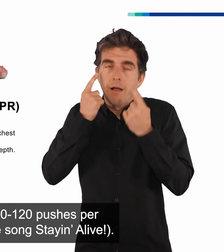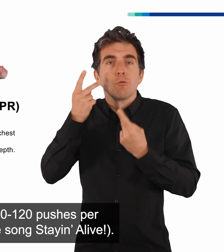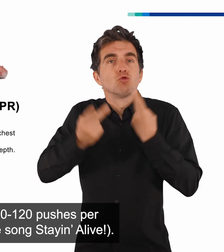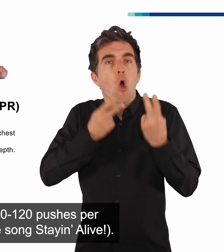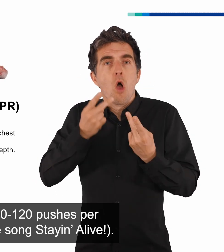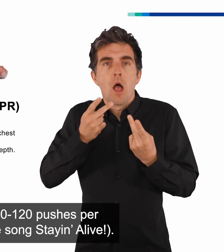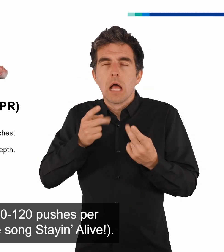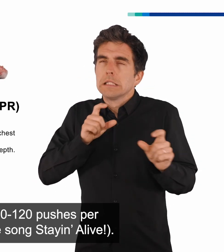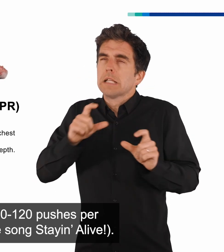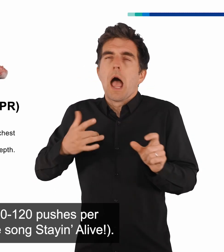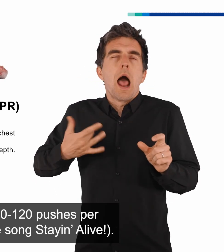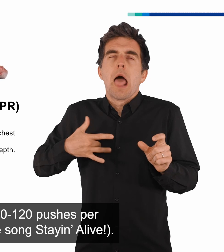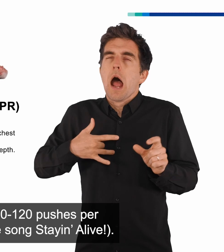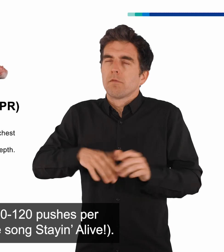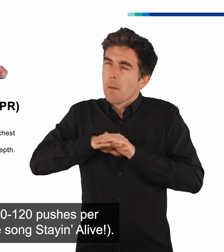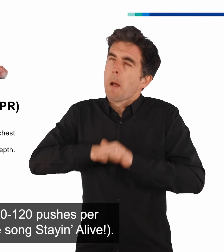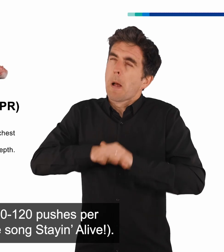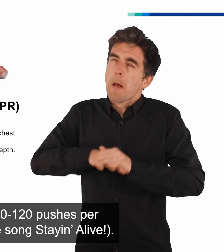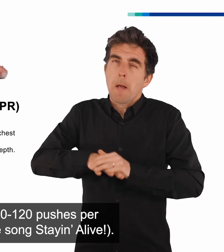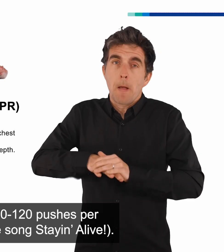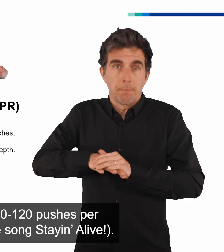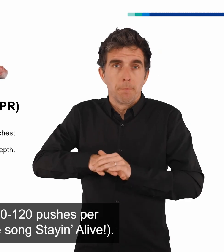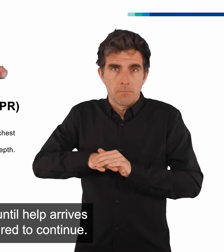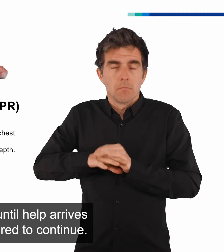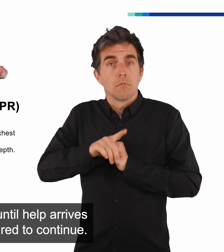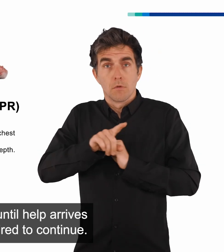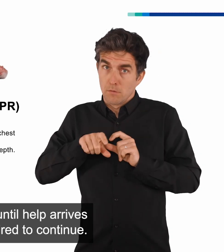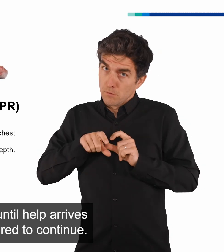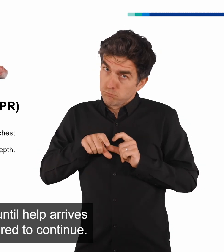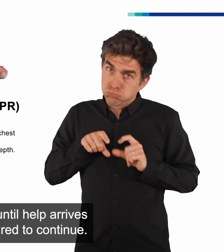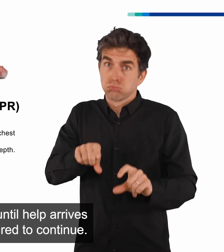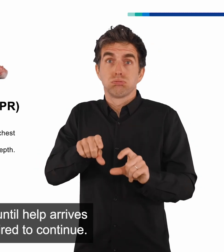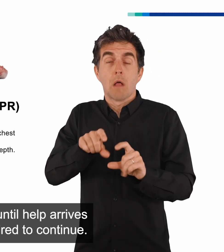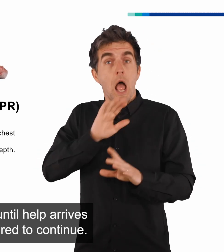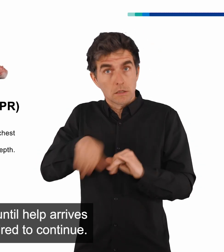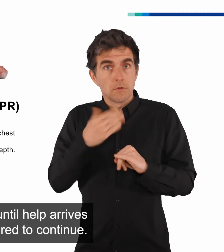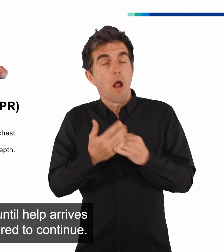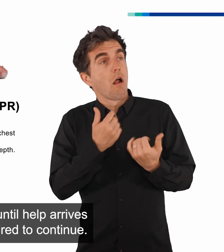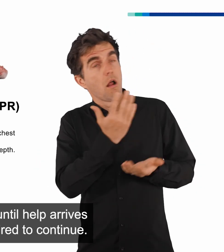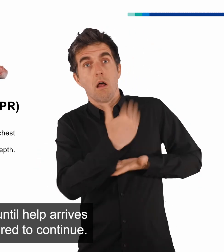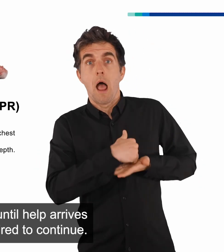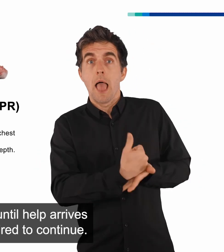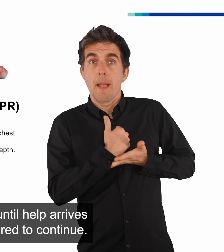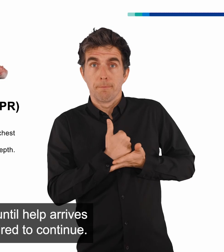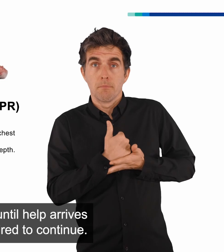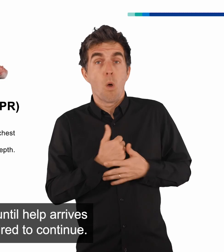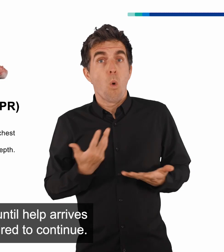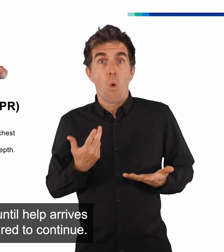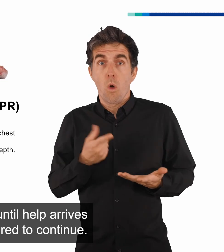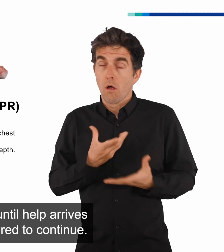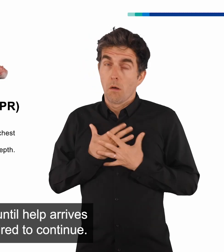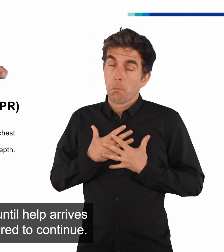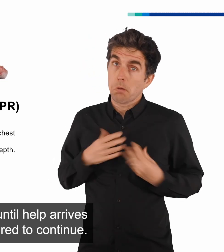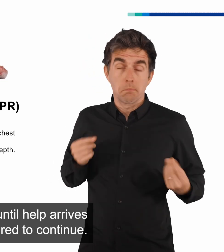Keep going until help arrives or you're too tired to continue. If someone else is there, take turns so you don't get